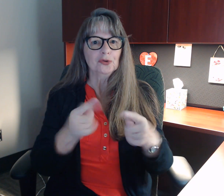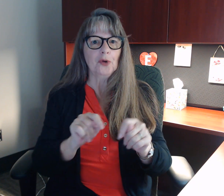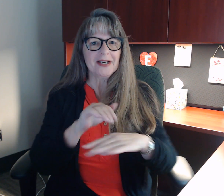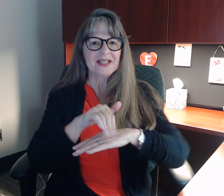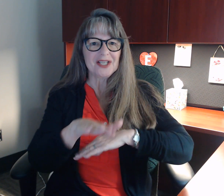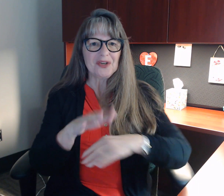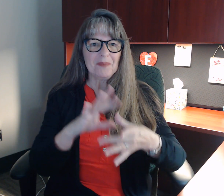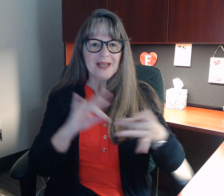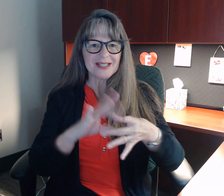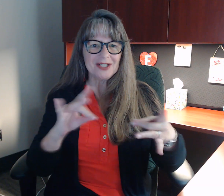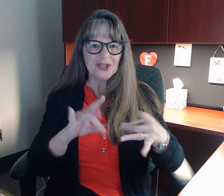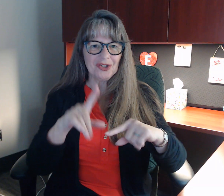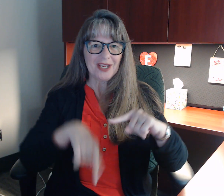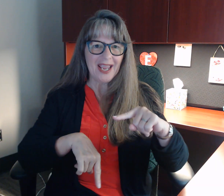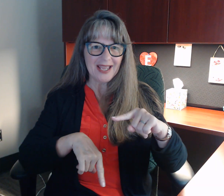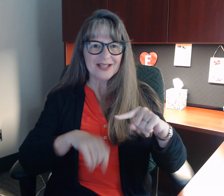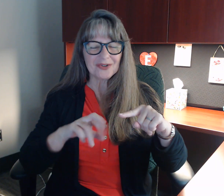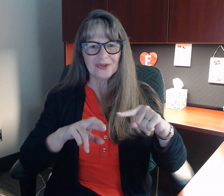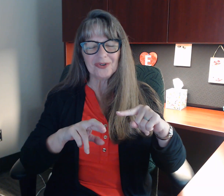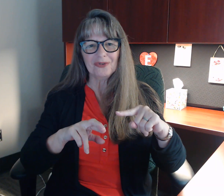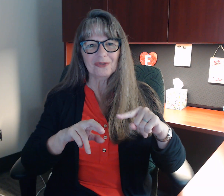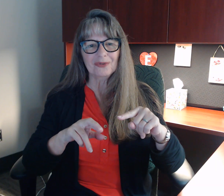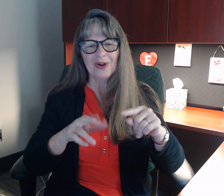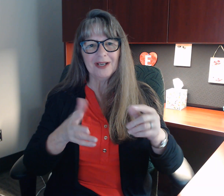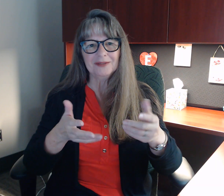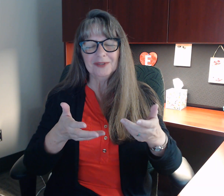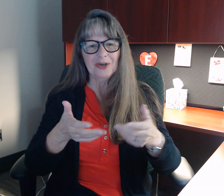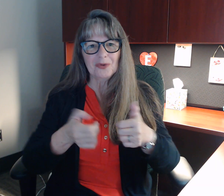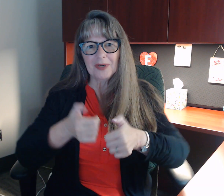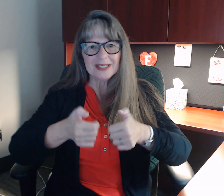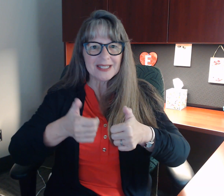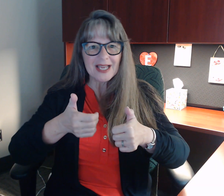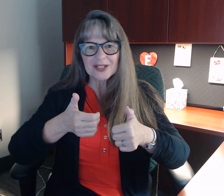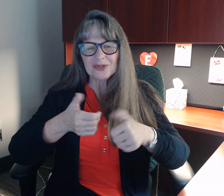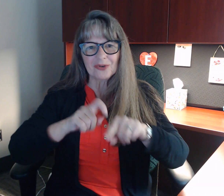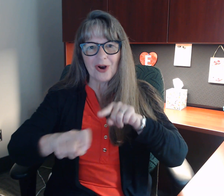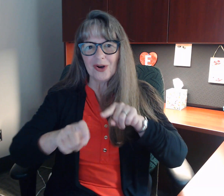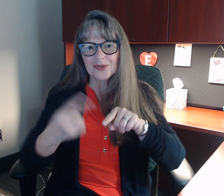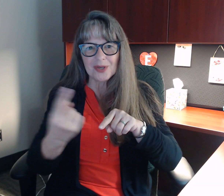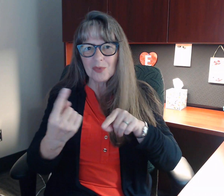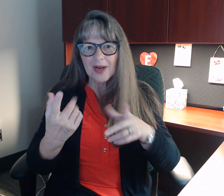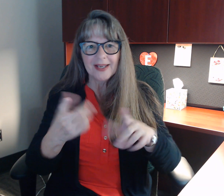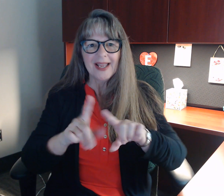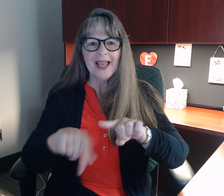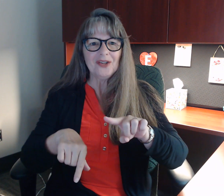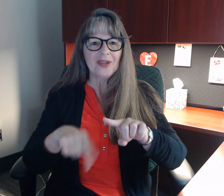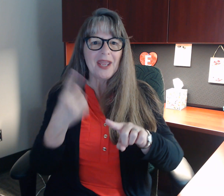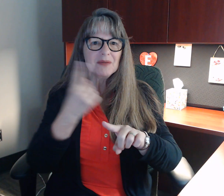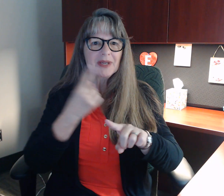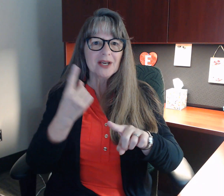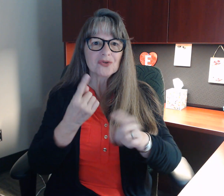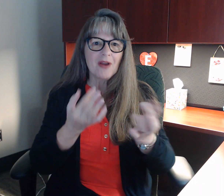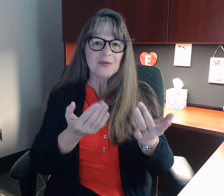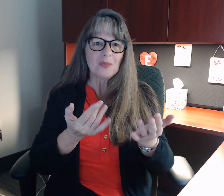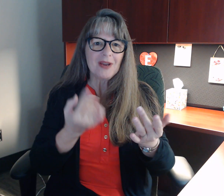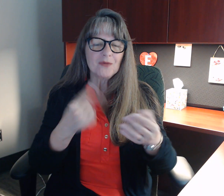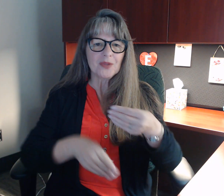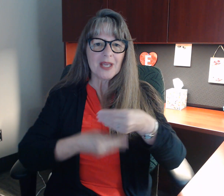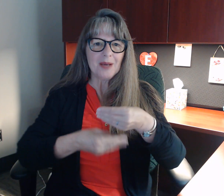to send a message and you can't, or you're, you wanting to text or call someone and you can't because you're having to wait for the